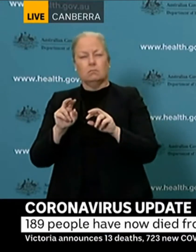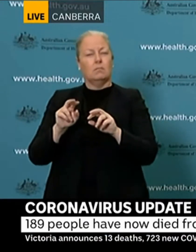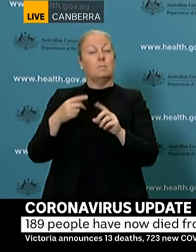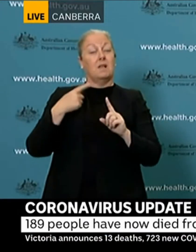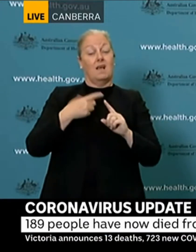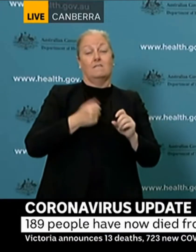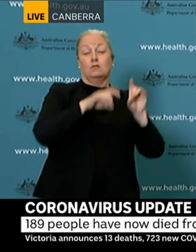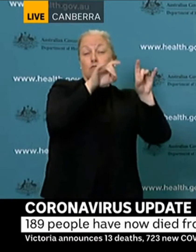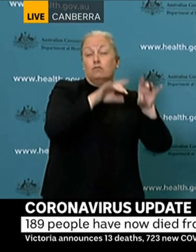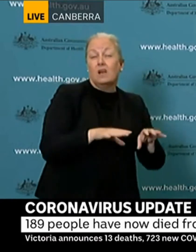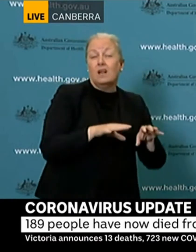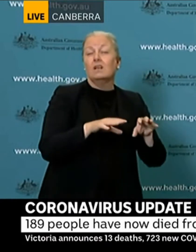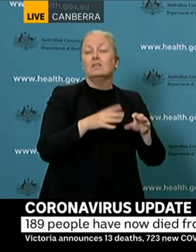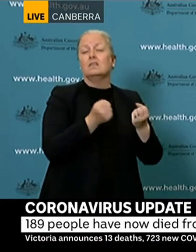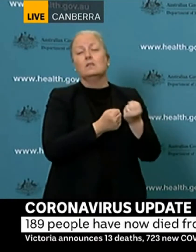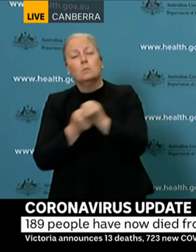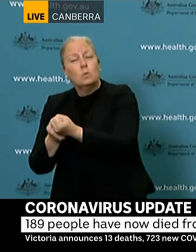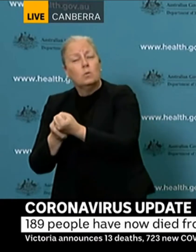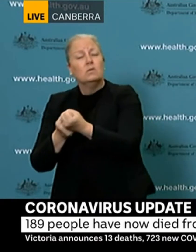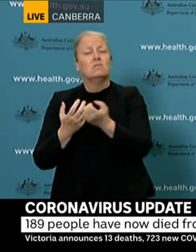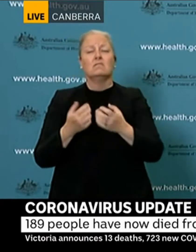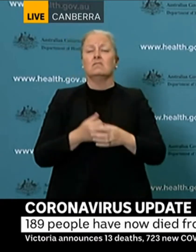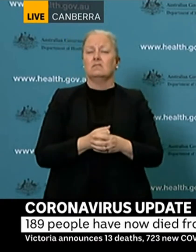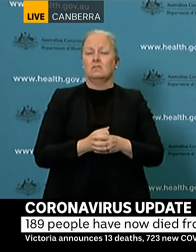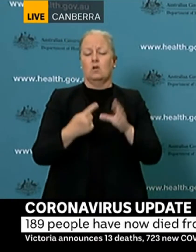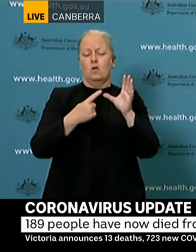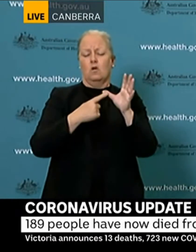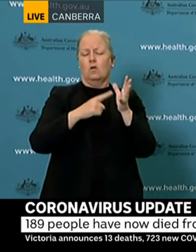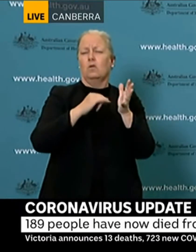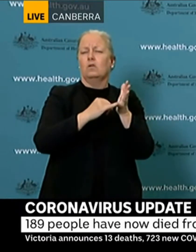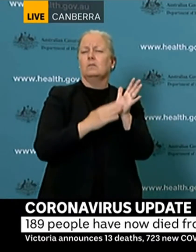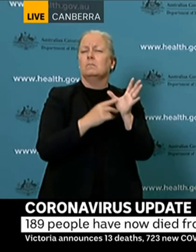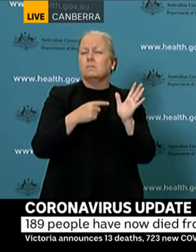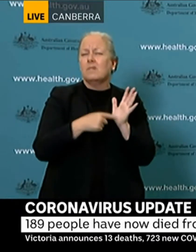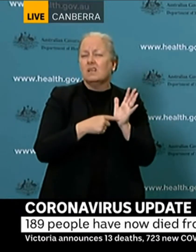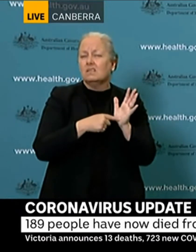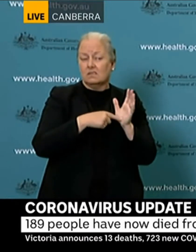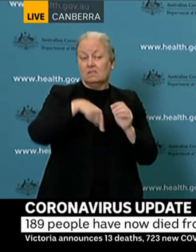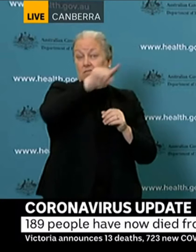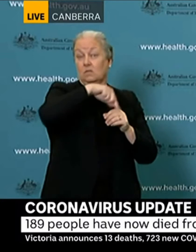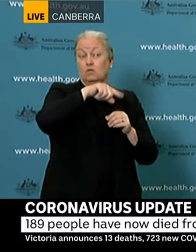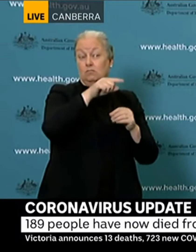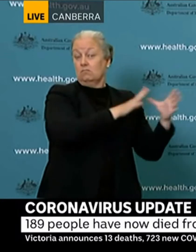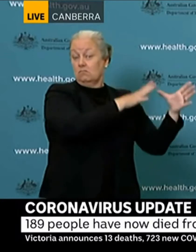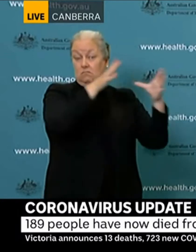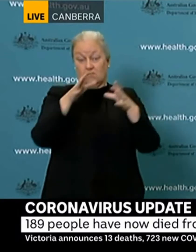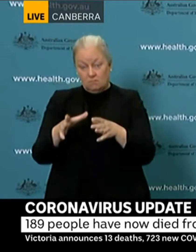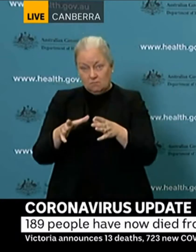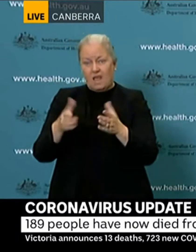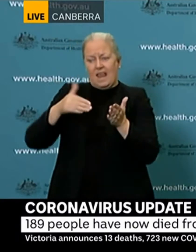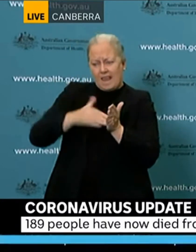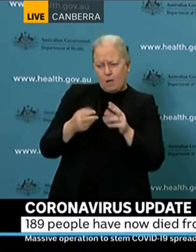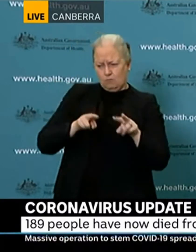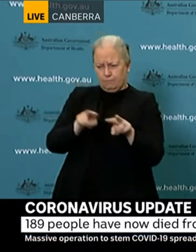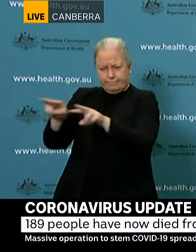and other resources in to support that. Our first of our AUSMAT team members have arrived and are on the job right